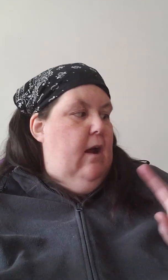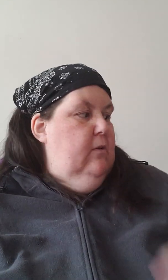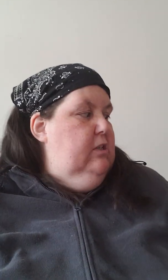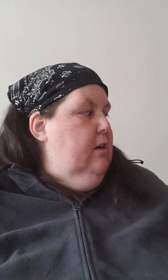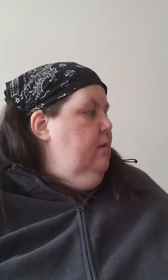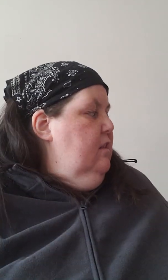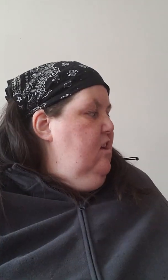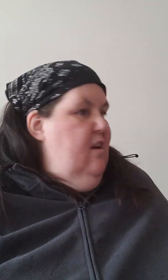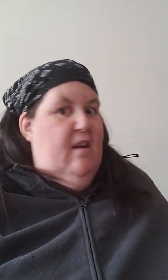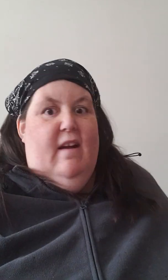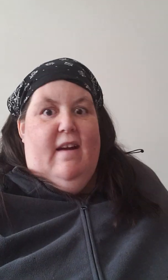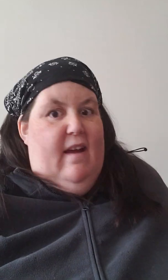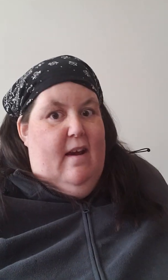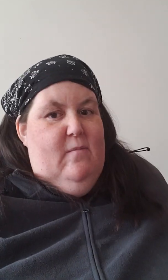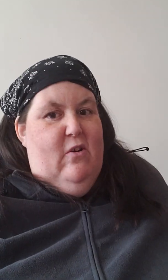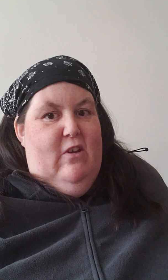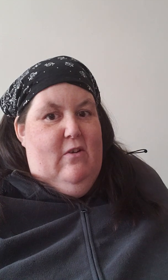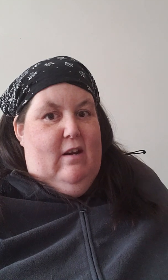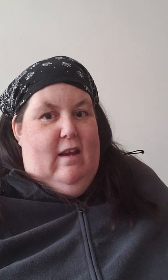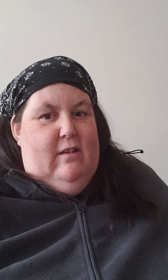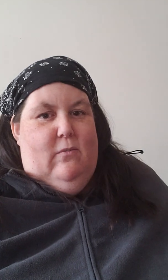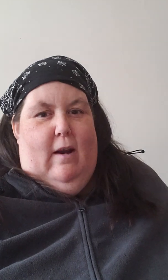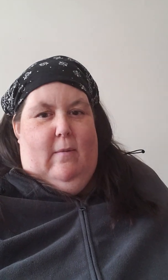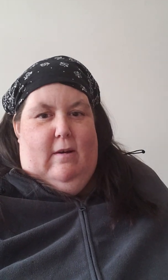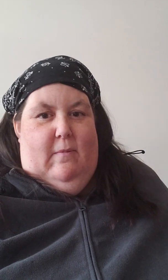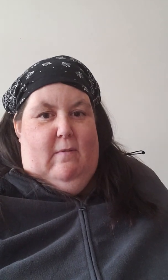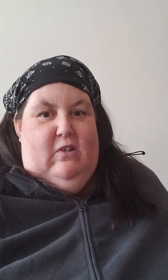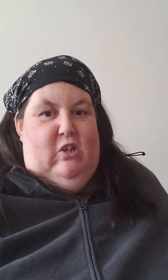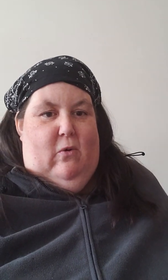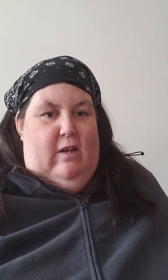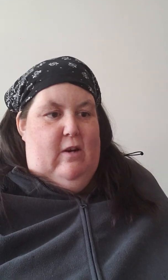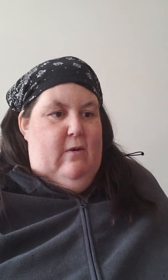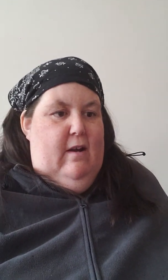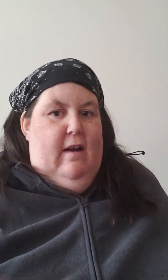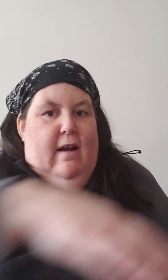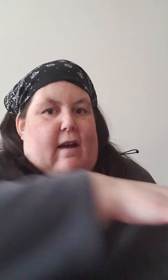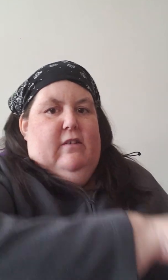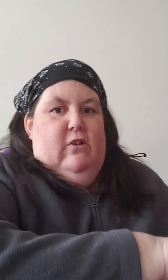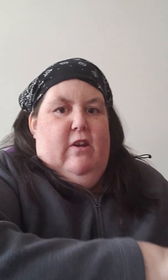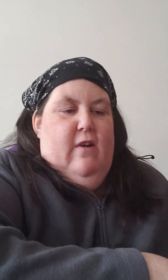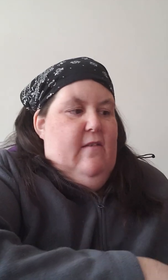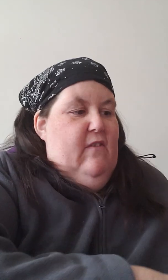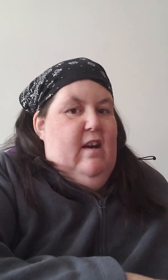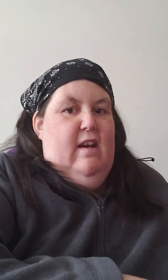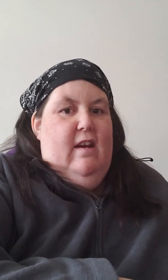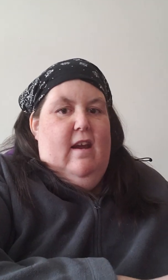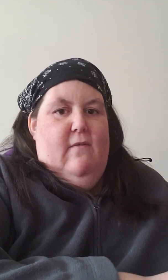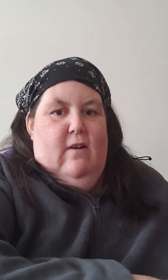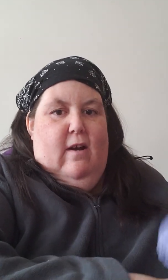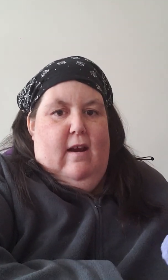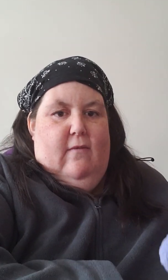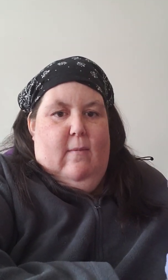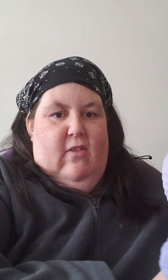will start with, and I know you can guess what I'm going to be showing you. I show you at every month